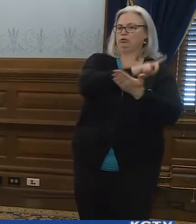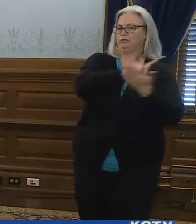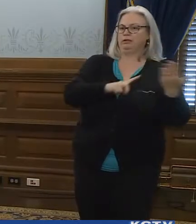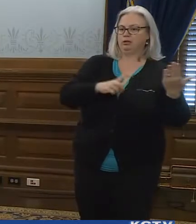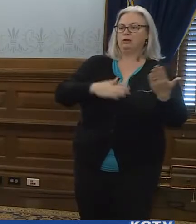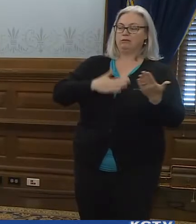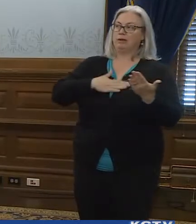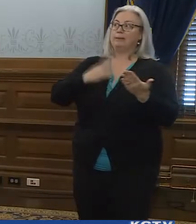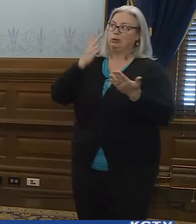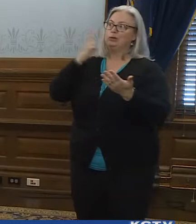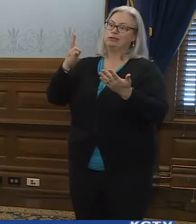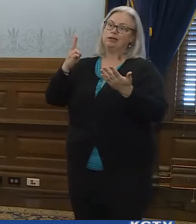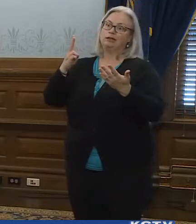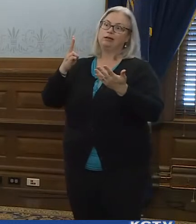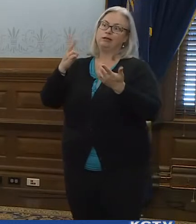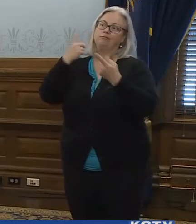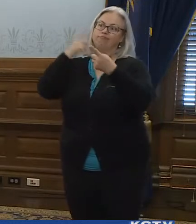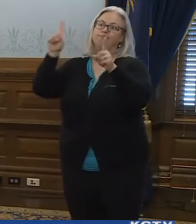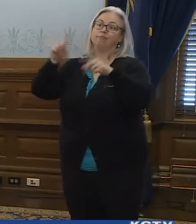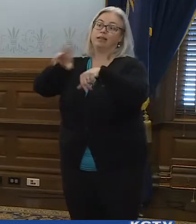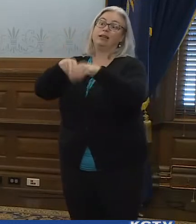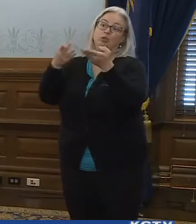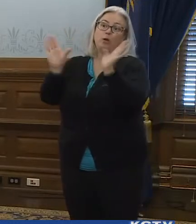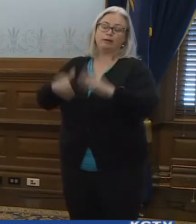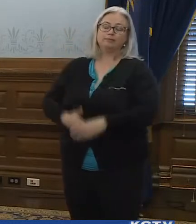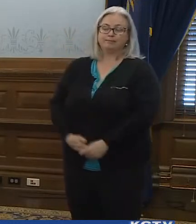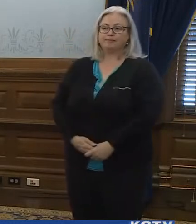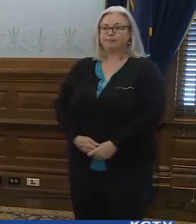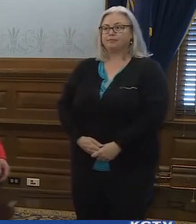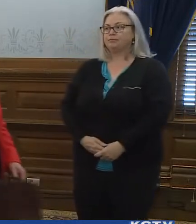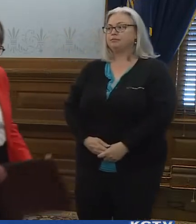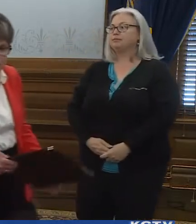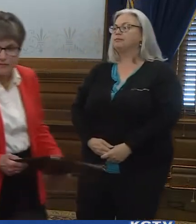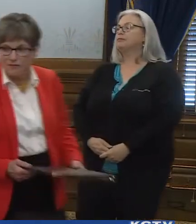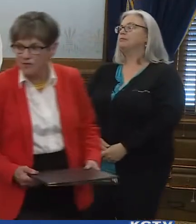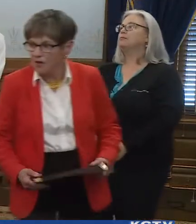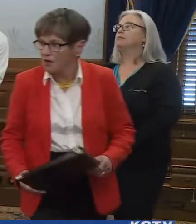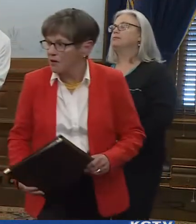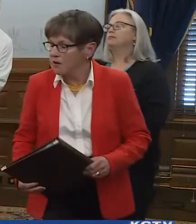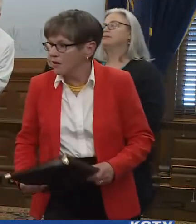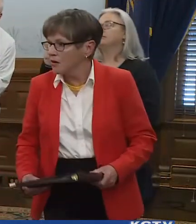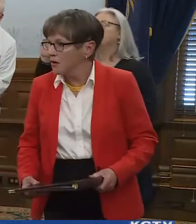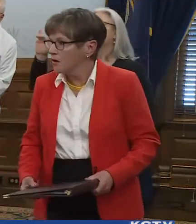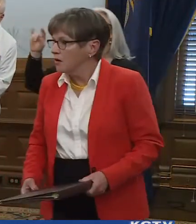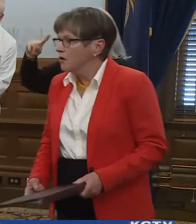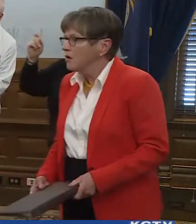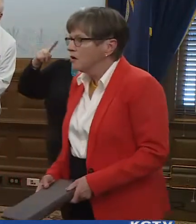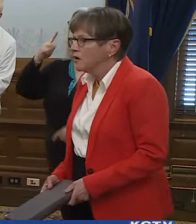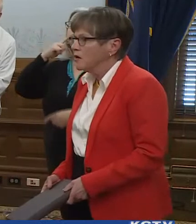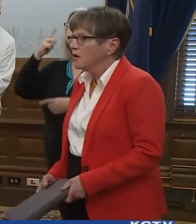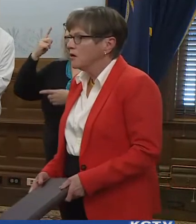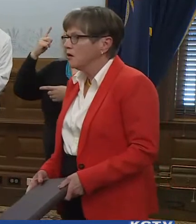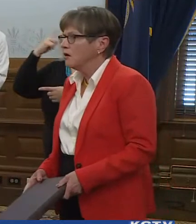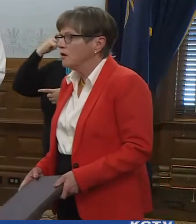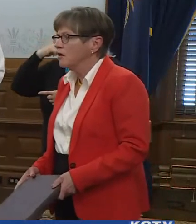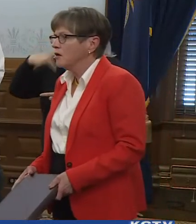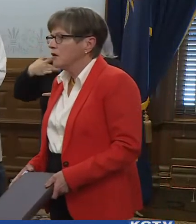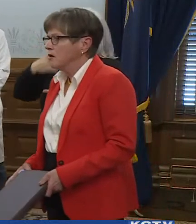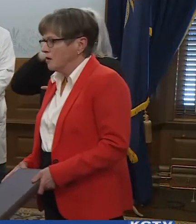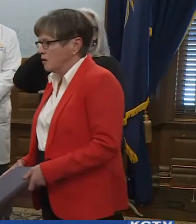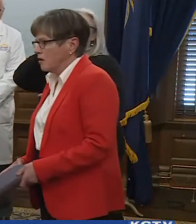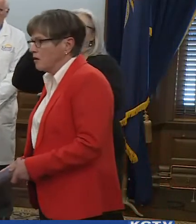I'm glad to see that it's gone nationwide. What do you think chances are tomorrow for